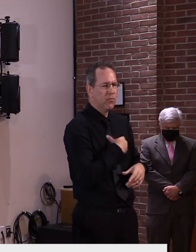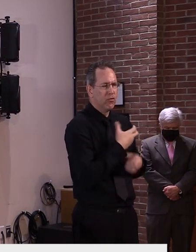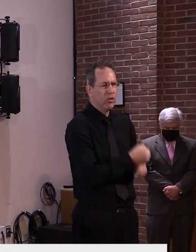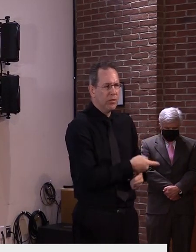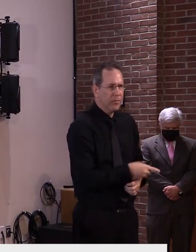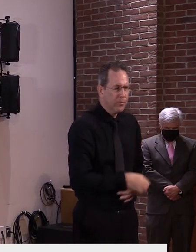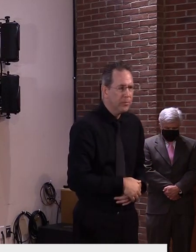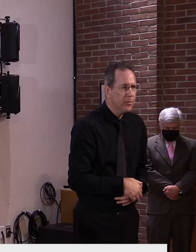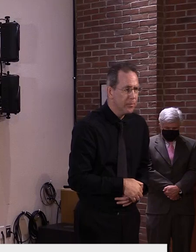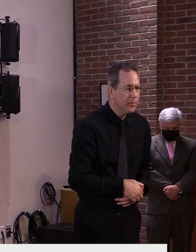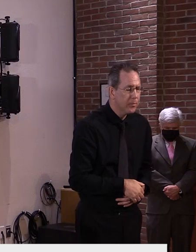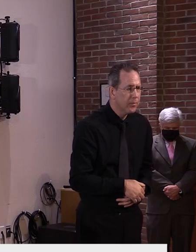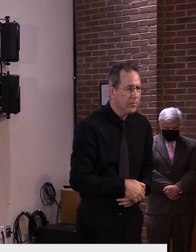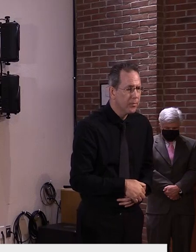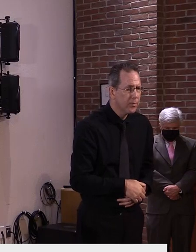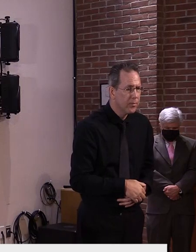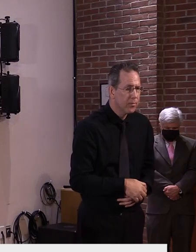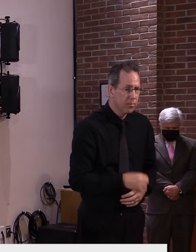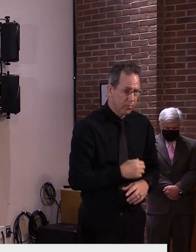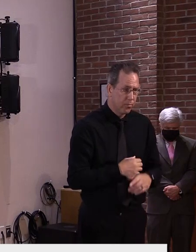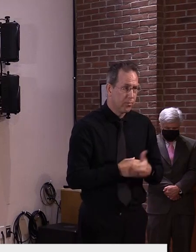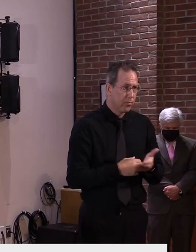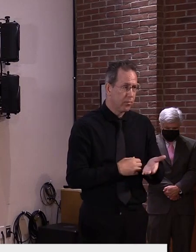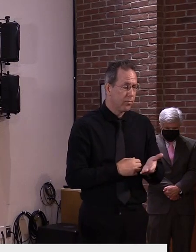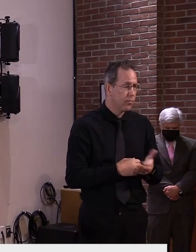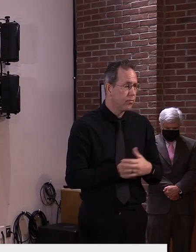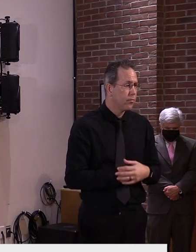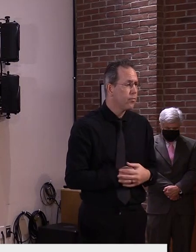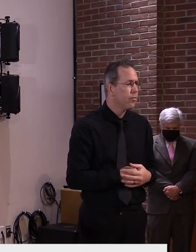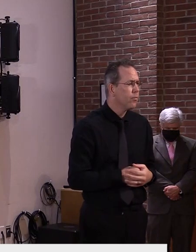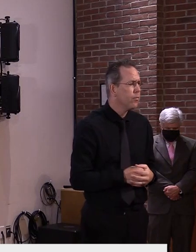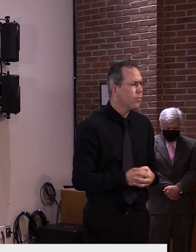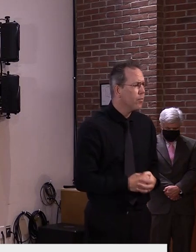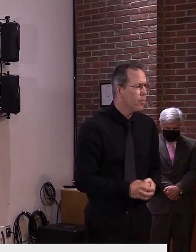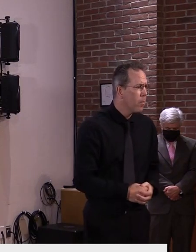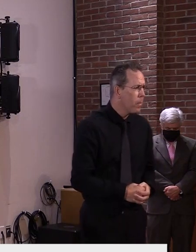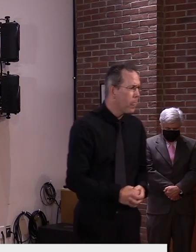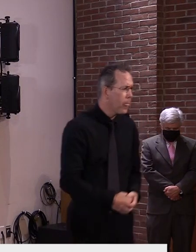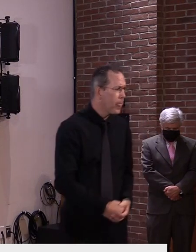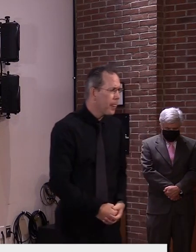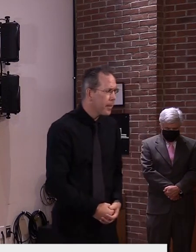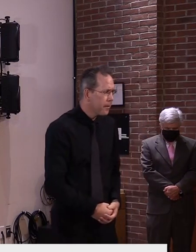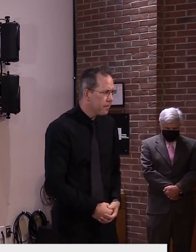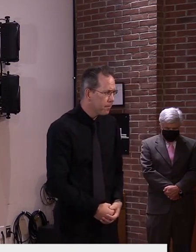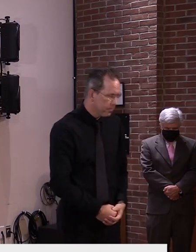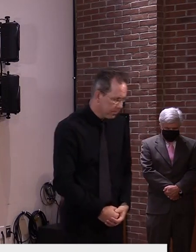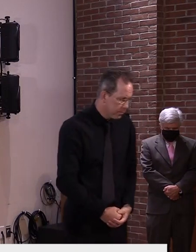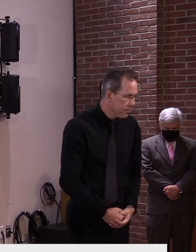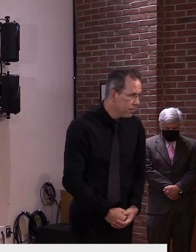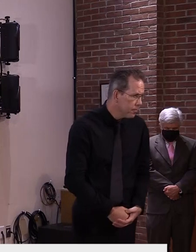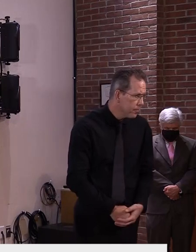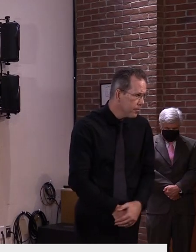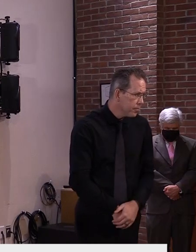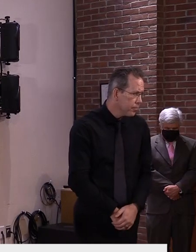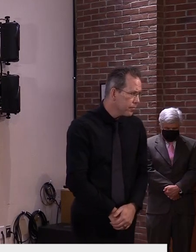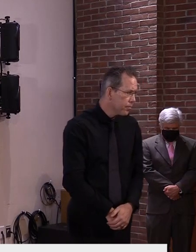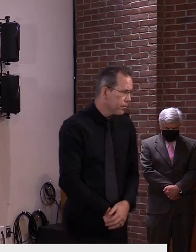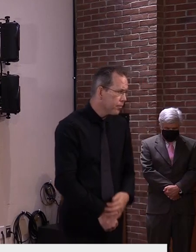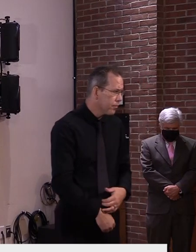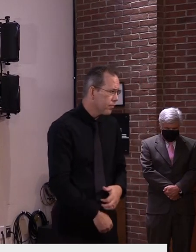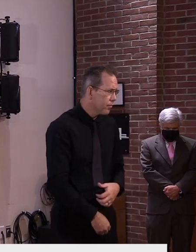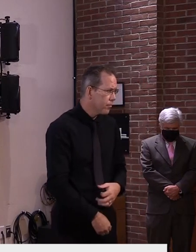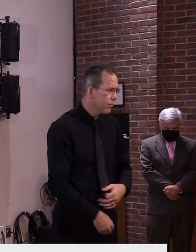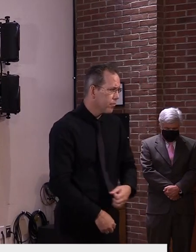And Garnet, the company that's one of them that's running them here in Vermont, the antigen tests, says they have reached out multiple times to the health department to offer to